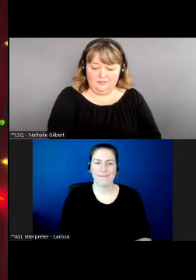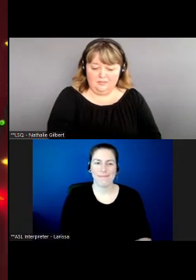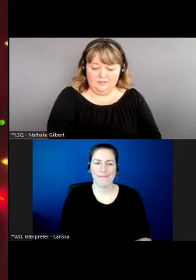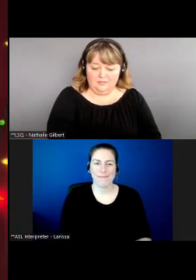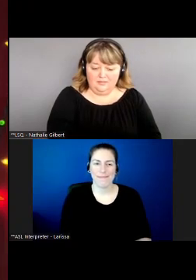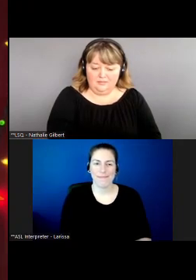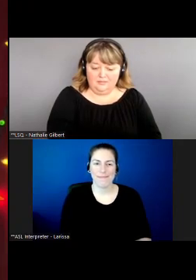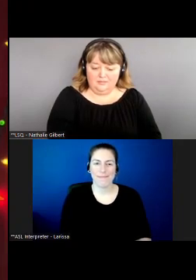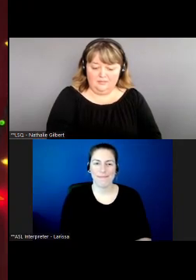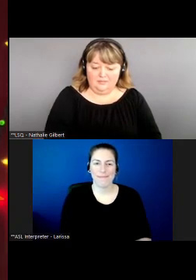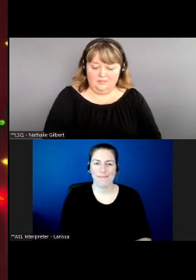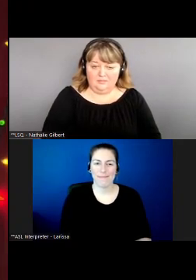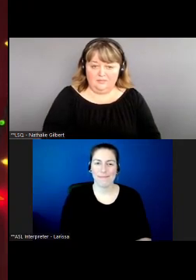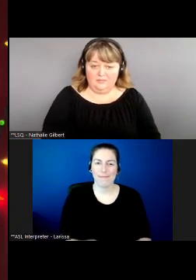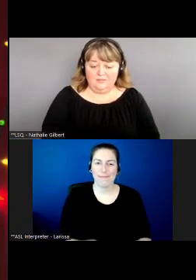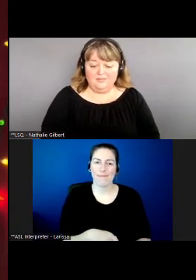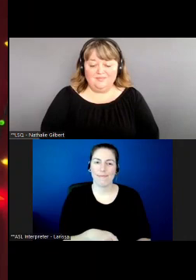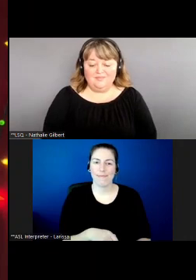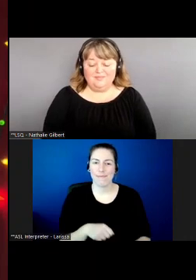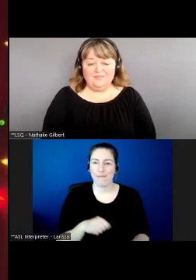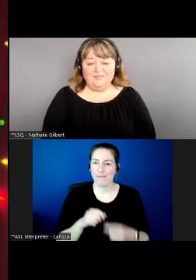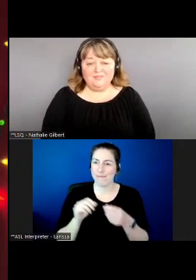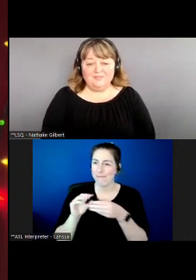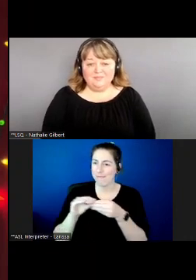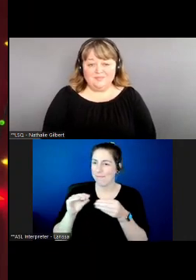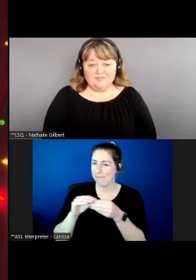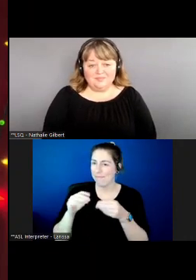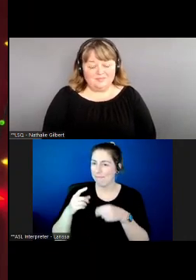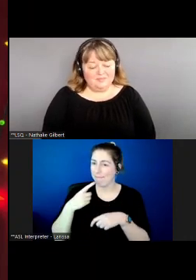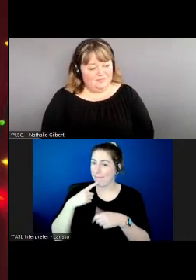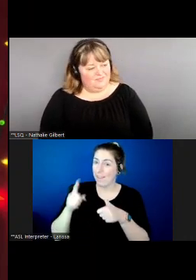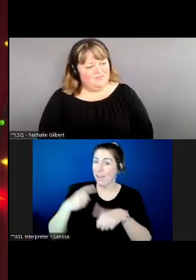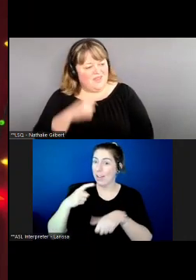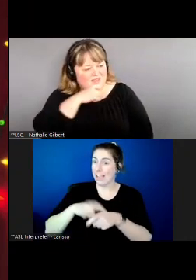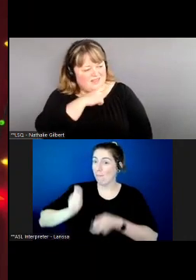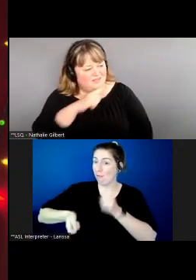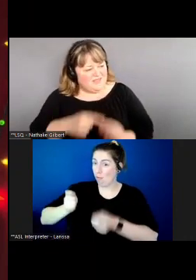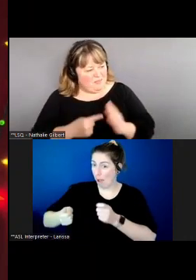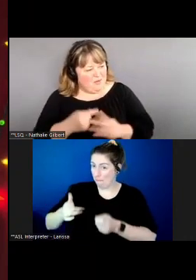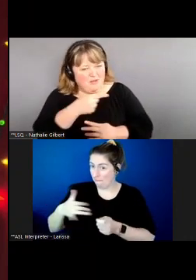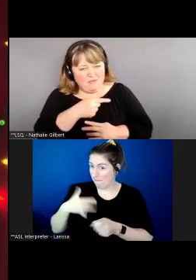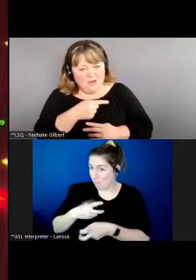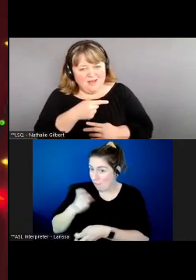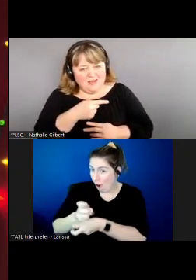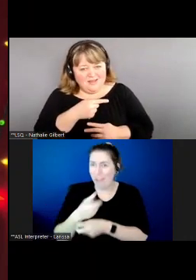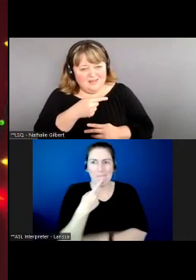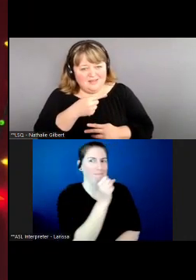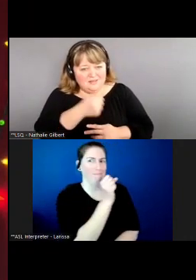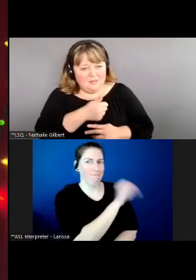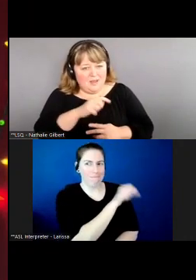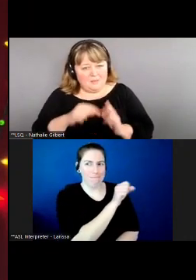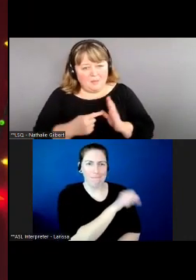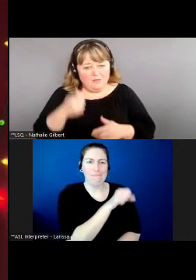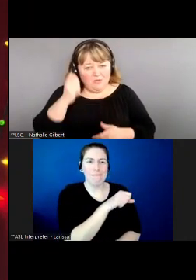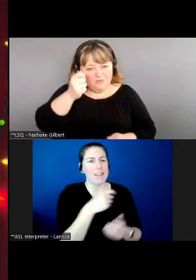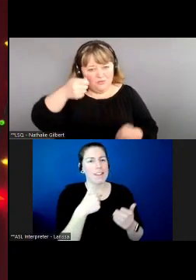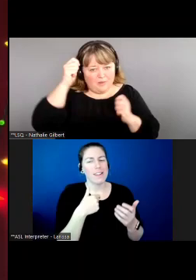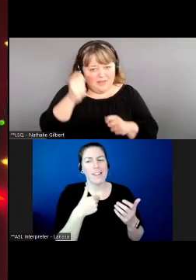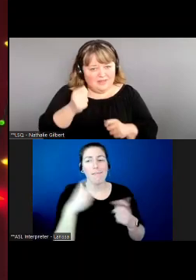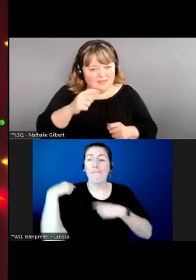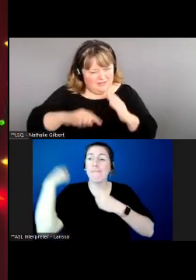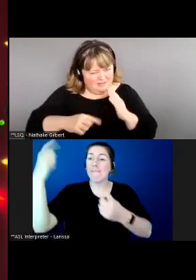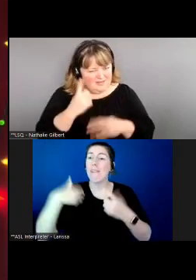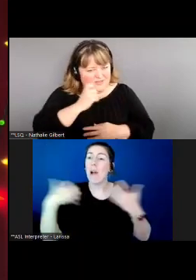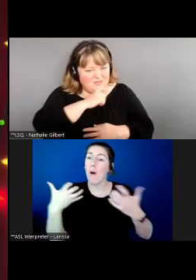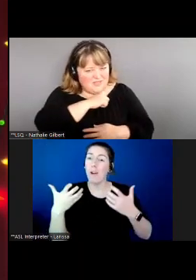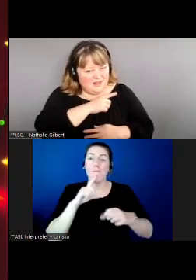Was it hard the first time that you played drums in front of a group of people? Certainly was. I always wanted to play and be on